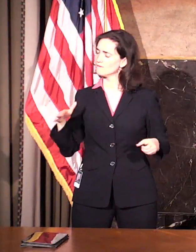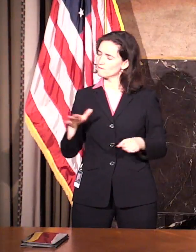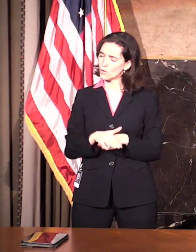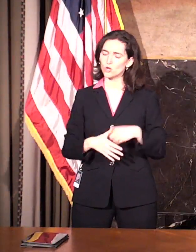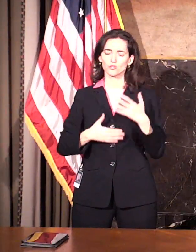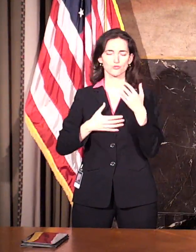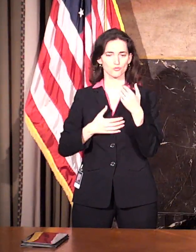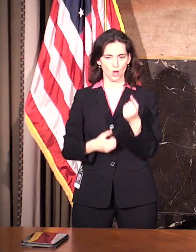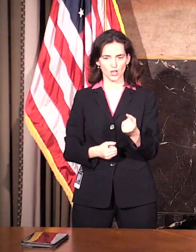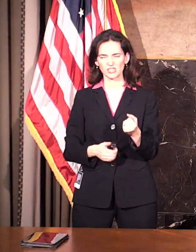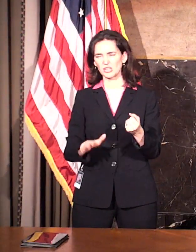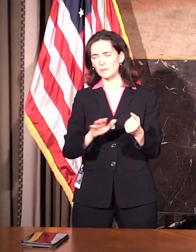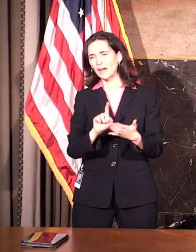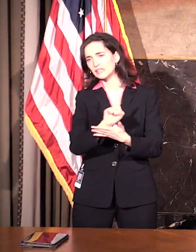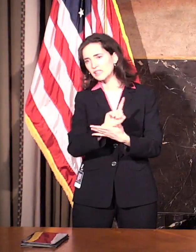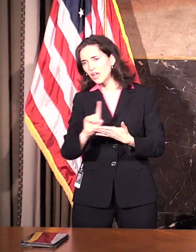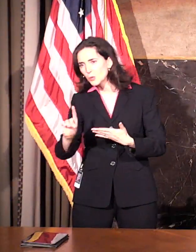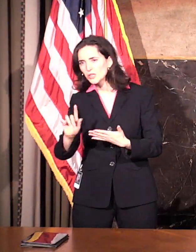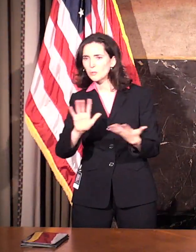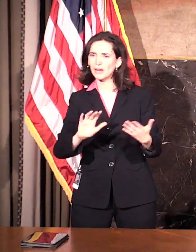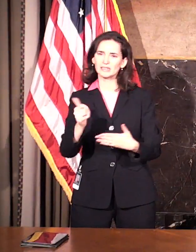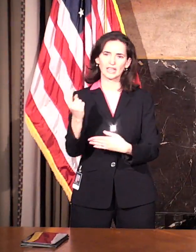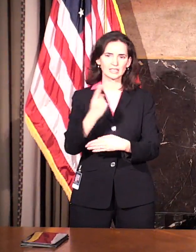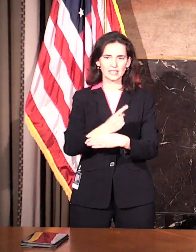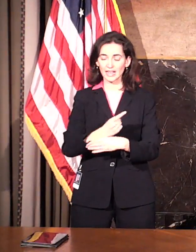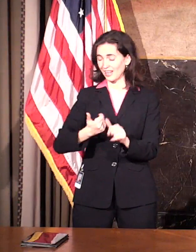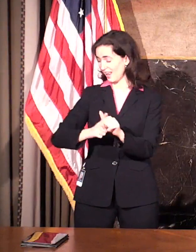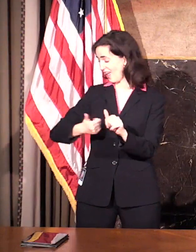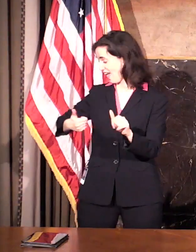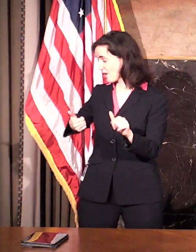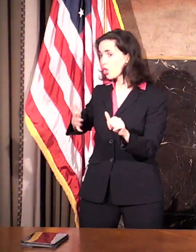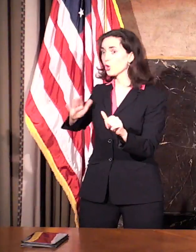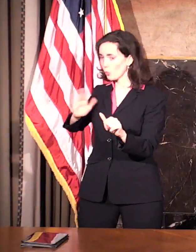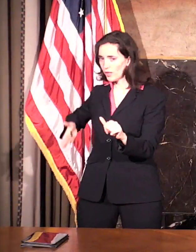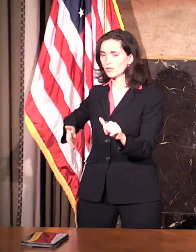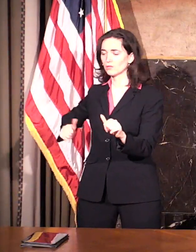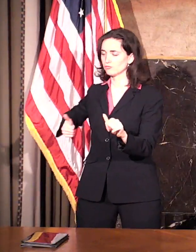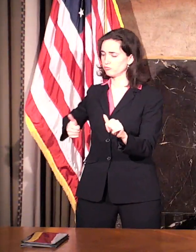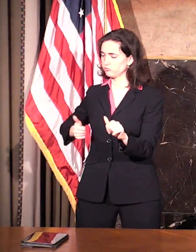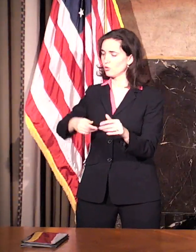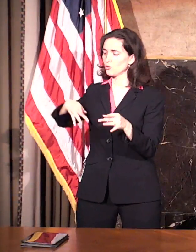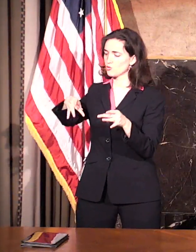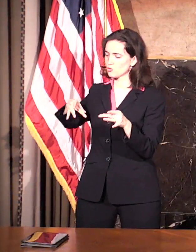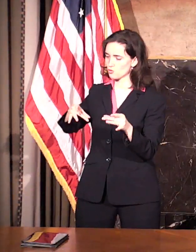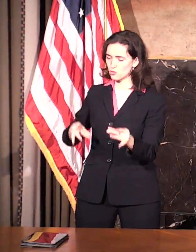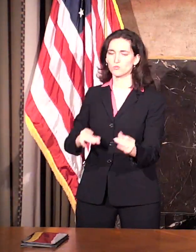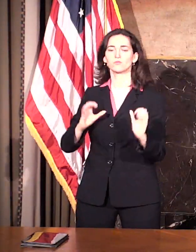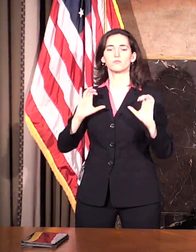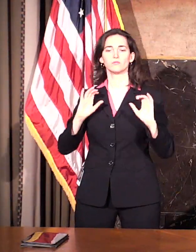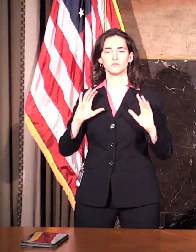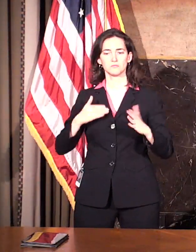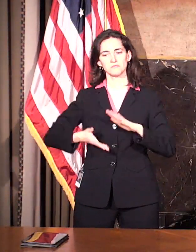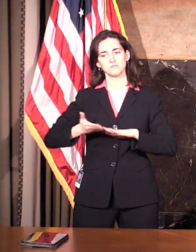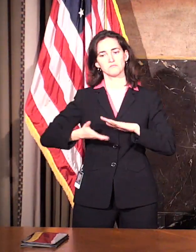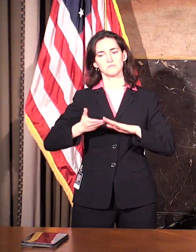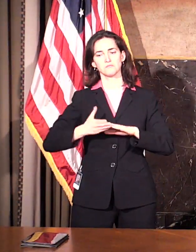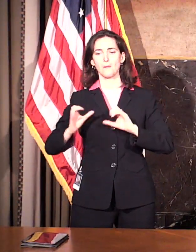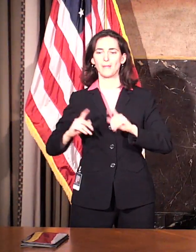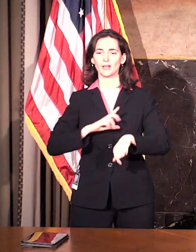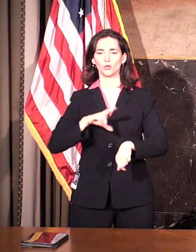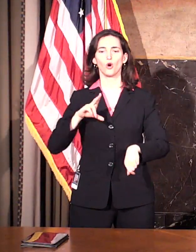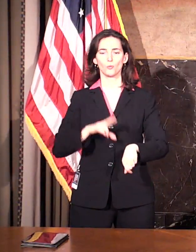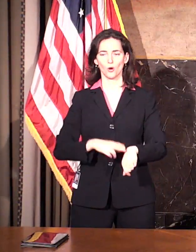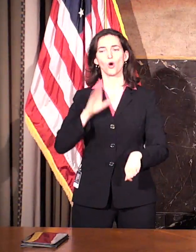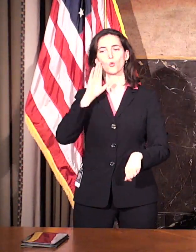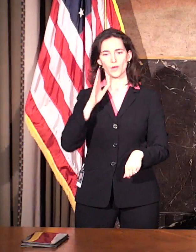that within a week or 10 days, all of this is going to be ironed out, and we'll be back operating